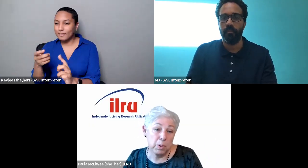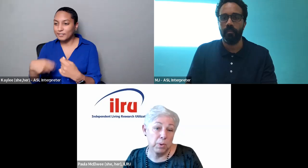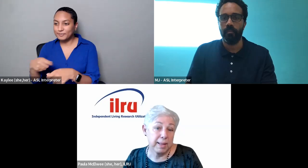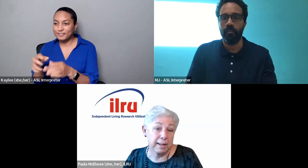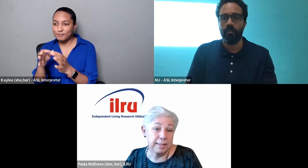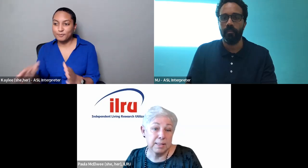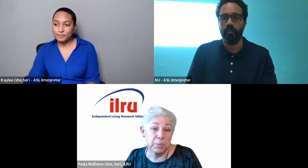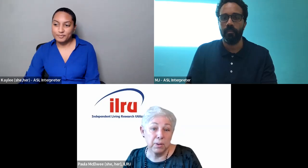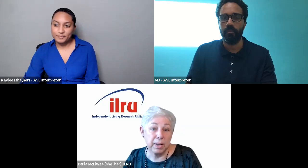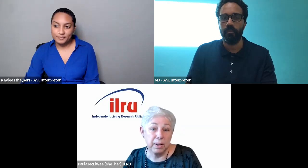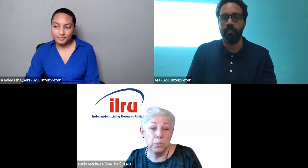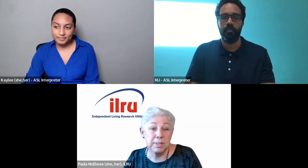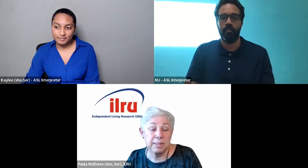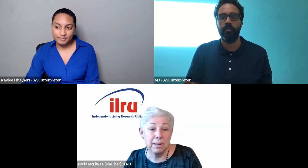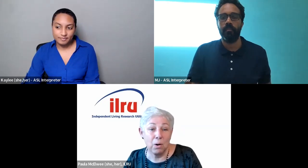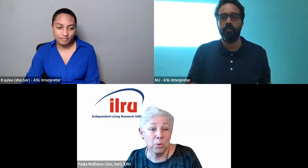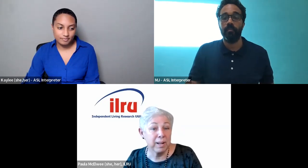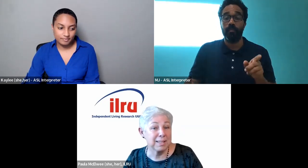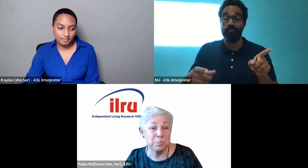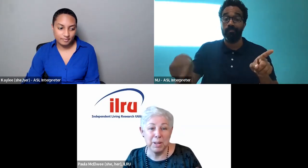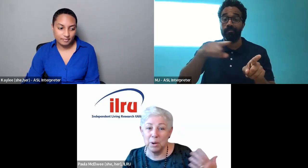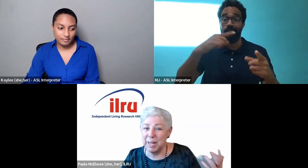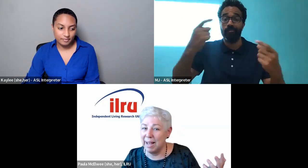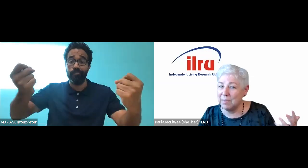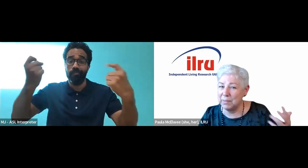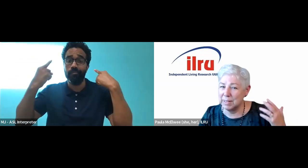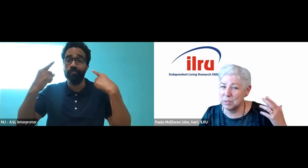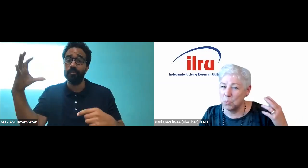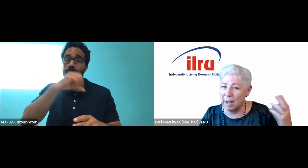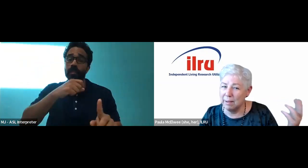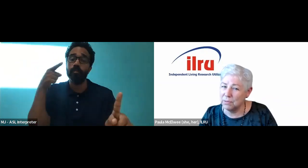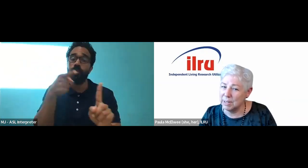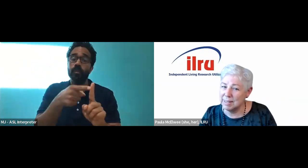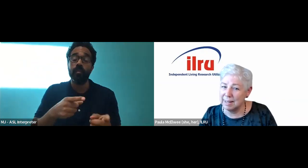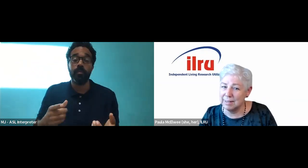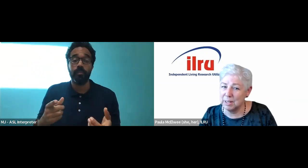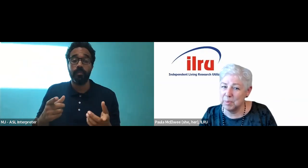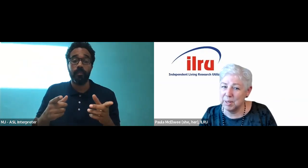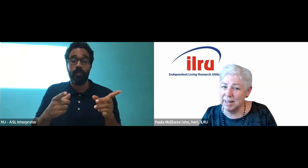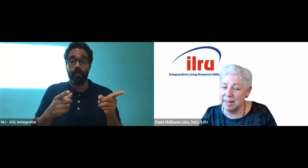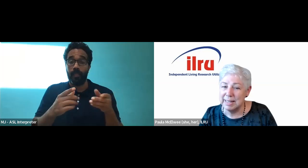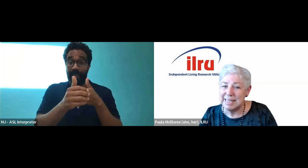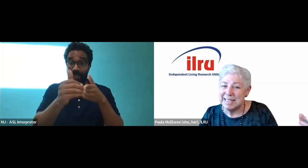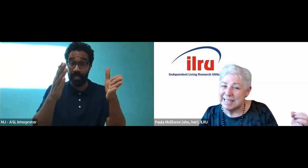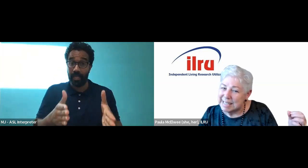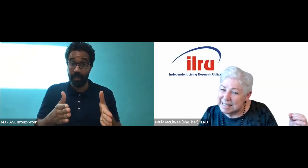was someone without a disability who was only going to speak on behalf of his wife when he's out in the